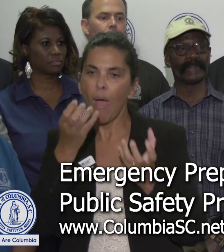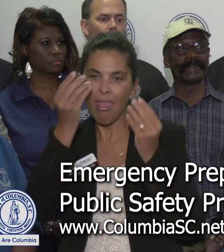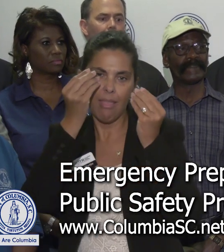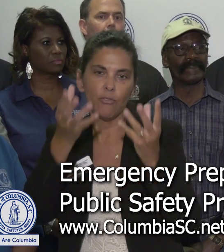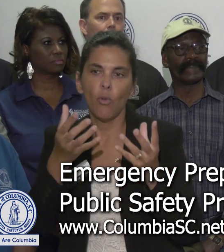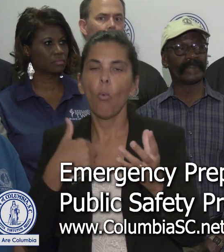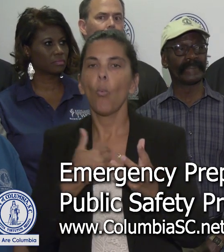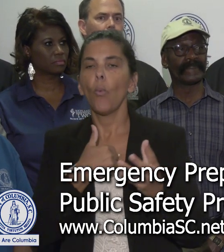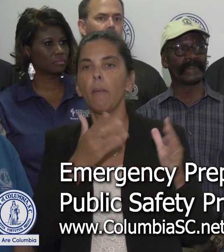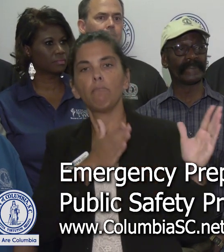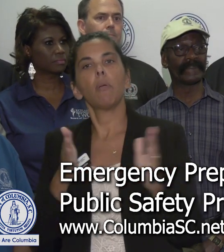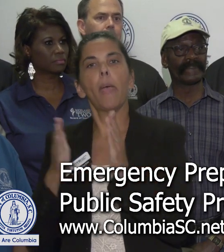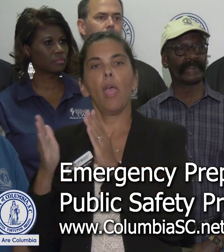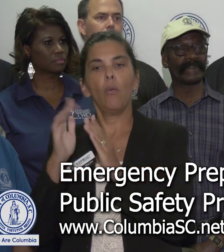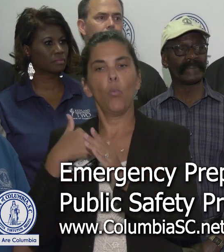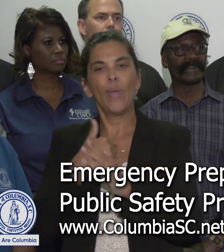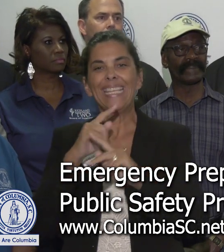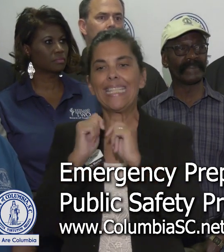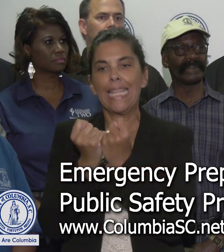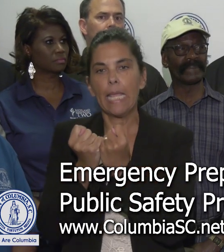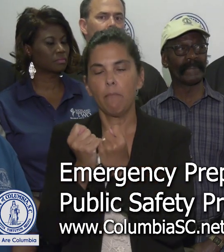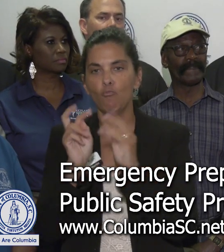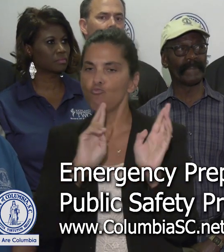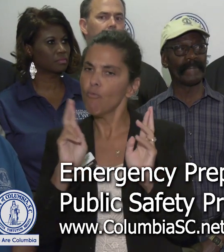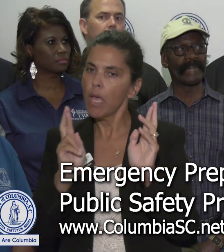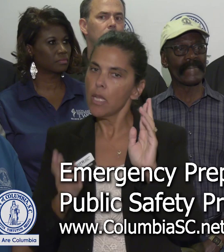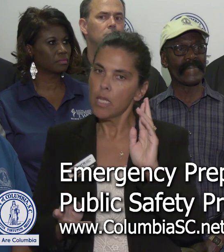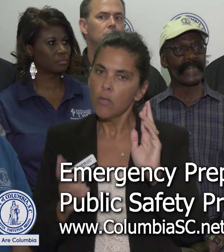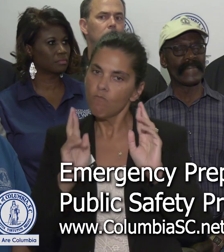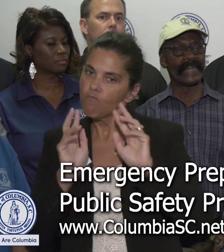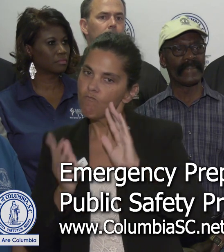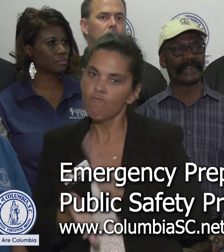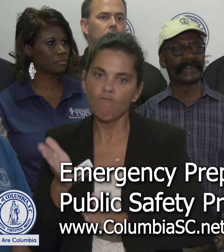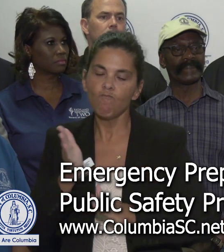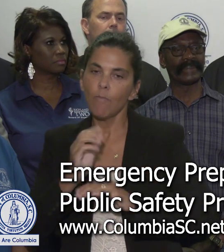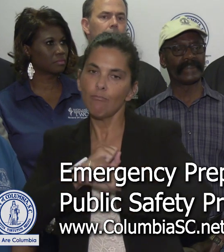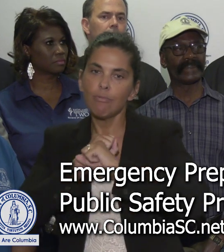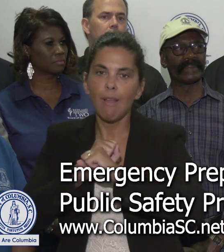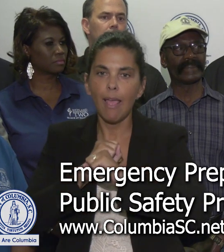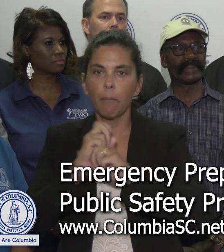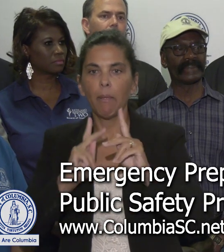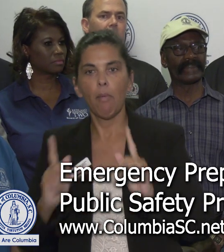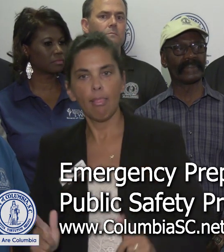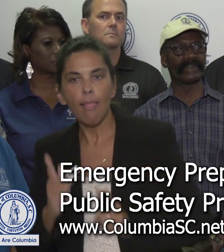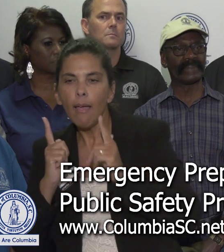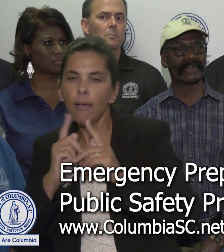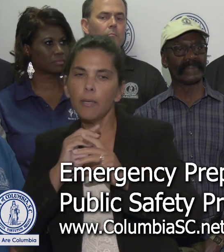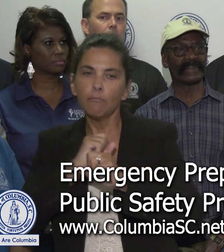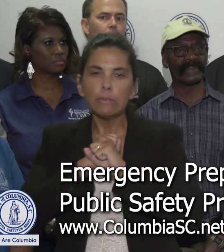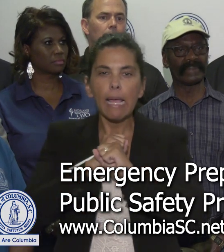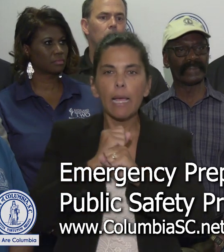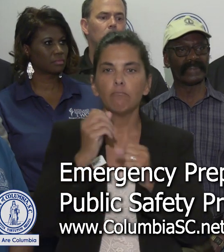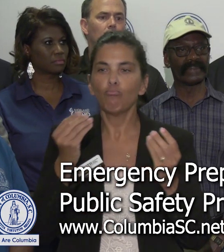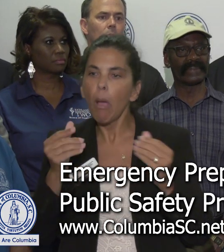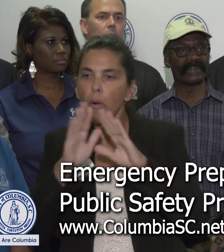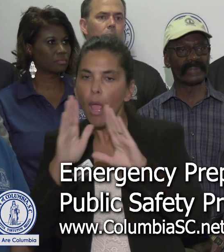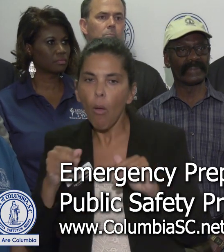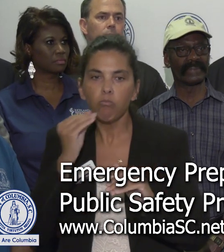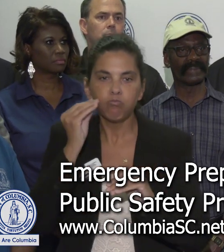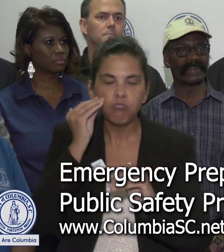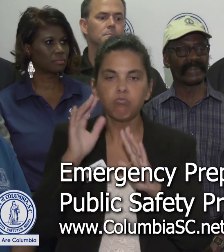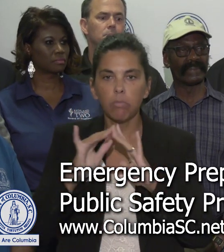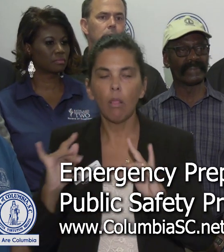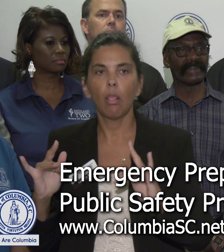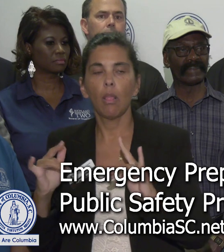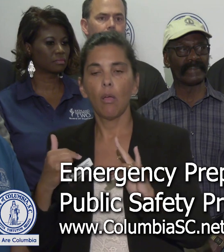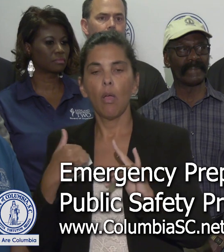as a team, ready to respond immediately to protect life and property. Our operational readiness